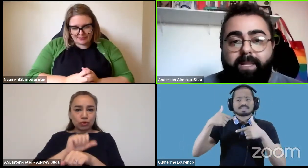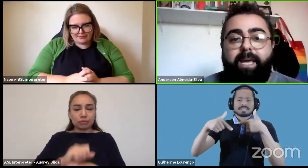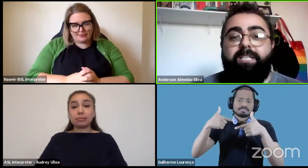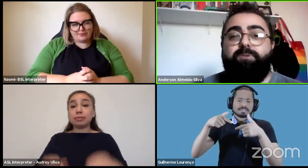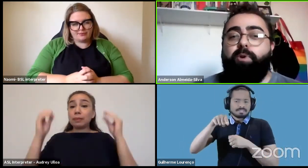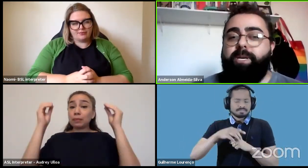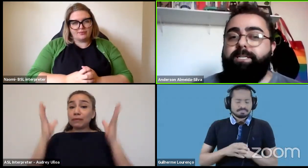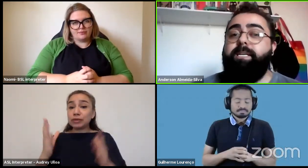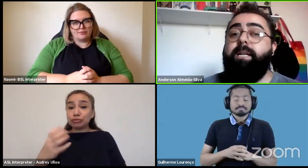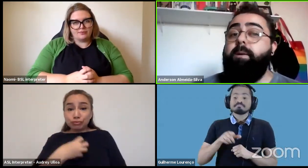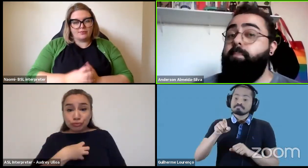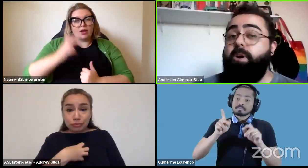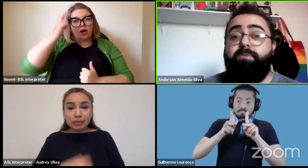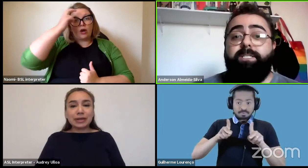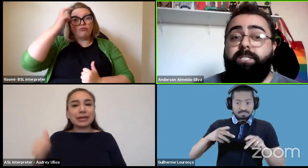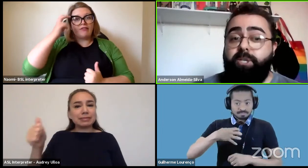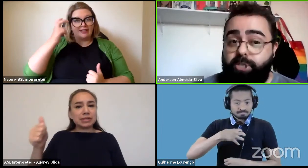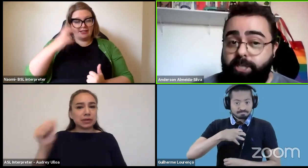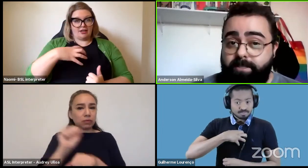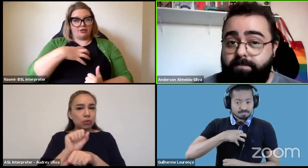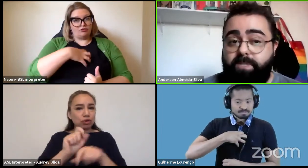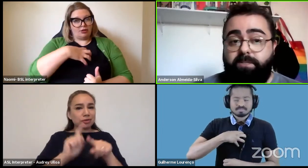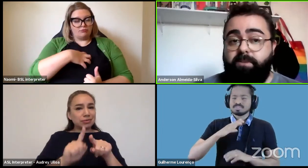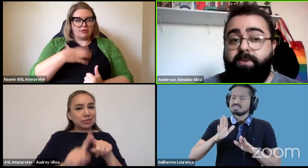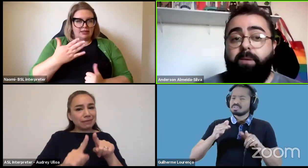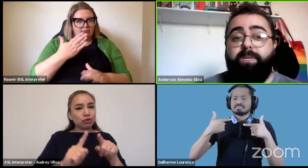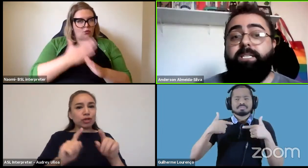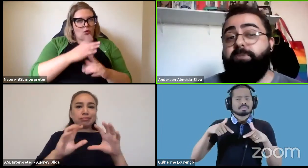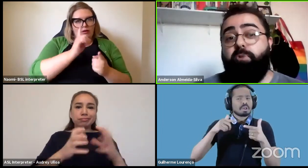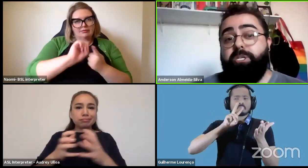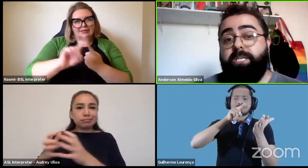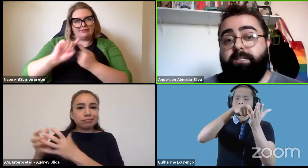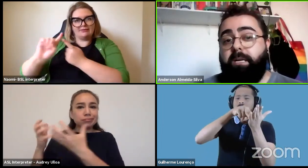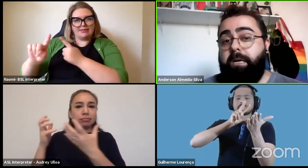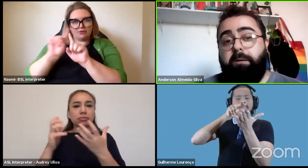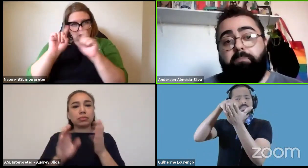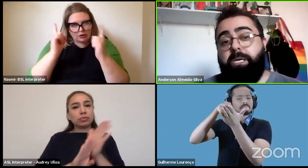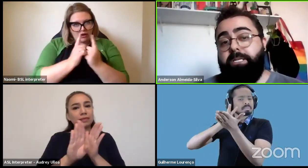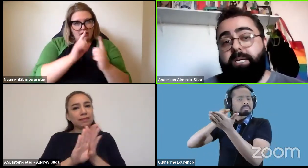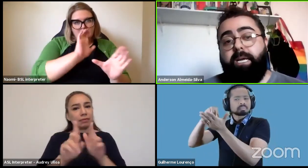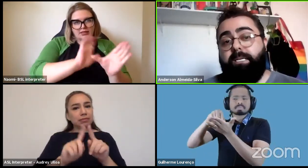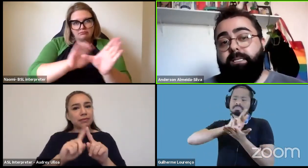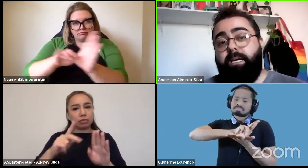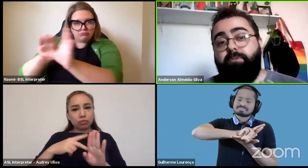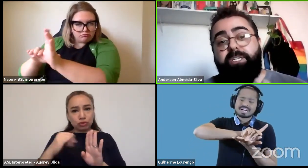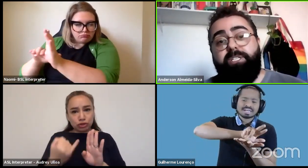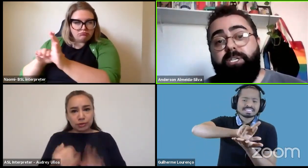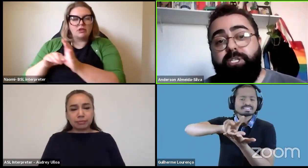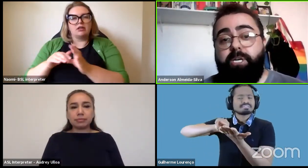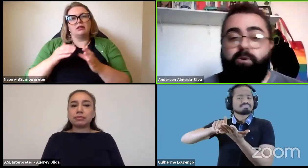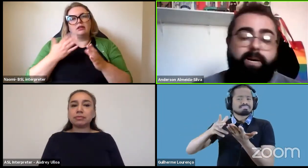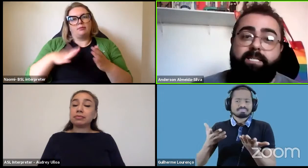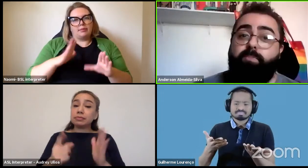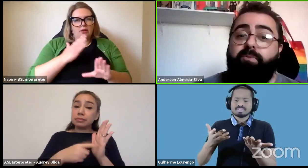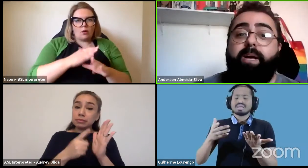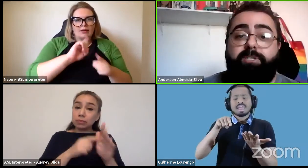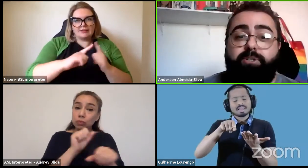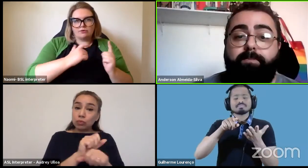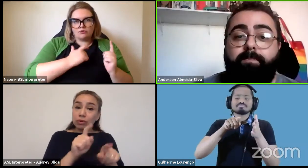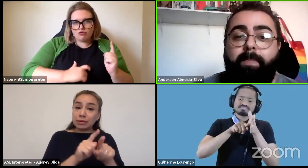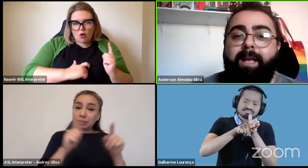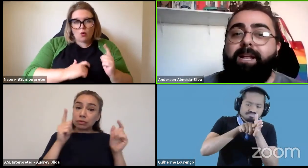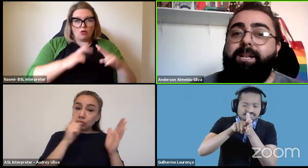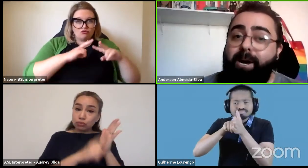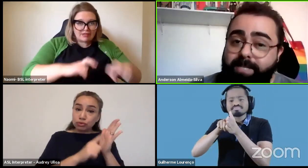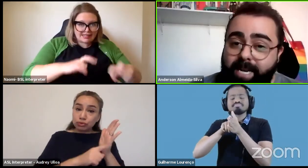Schembri has worked in a number of institutions, developing his projects, be it as a researcher or as a